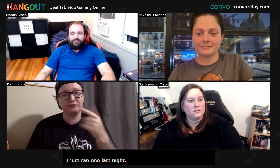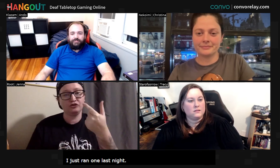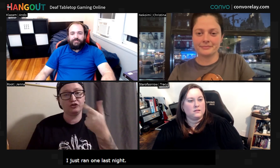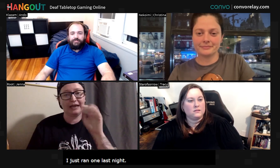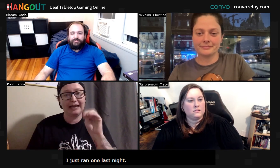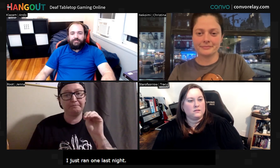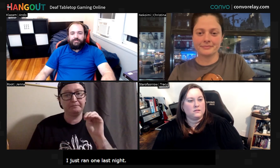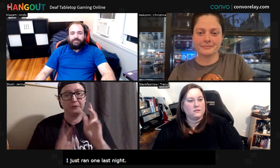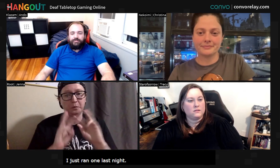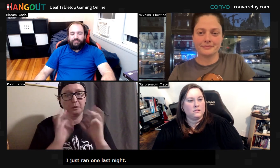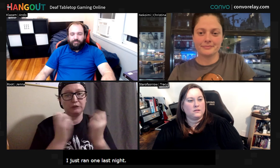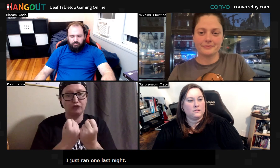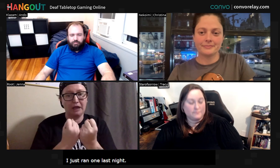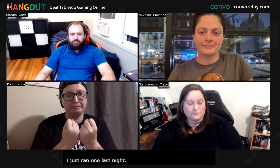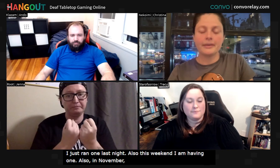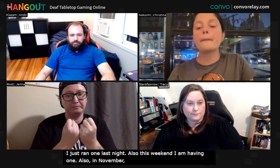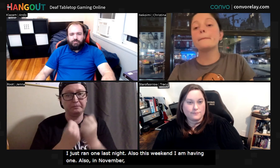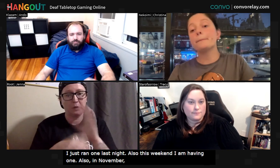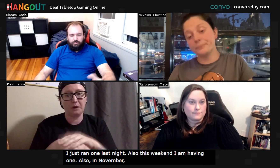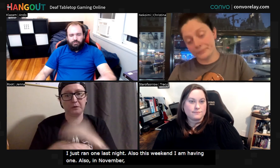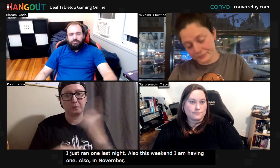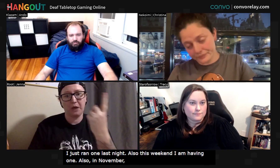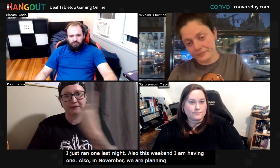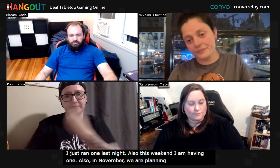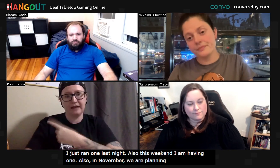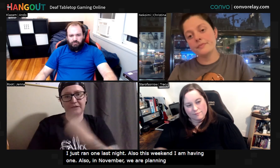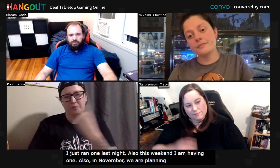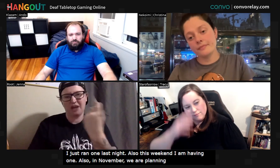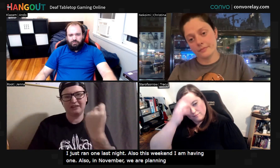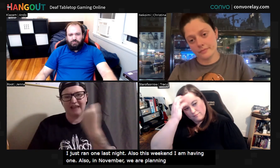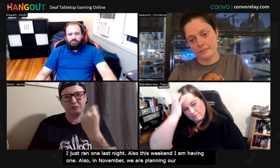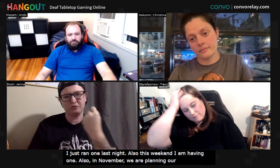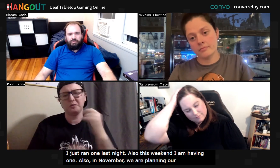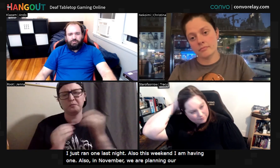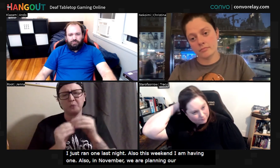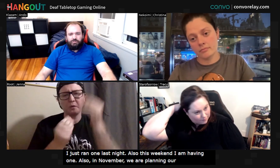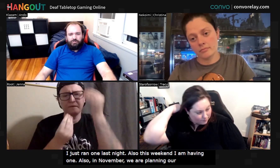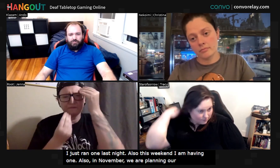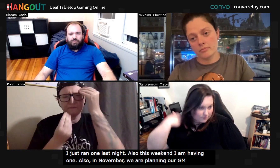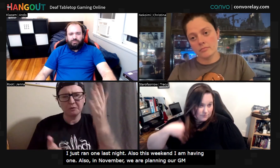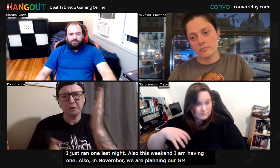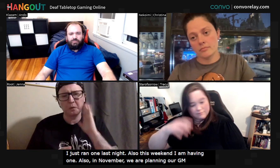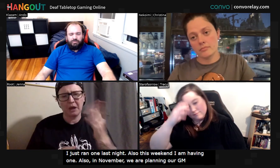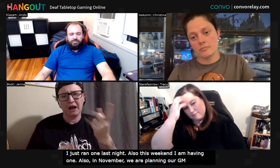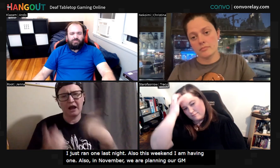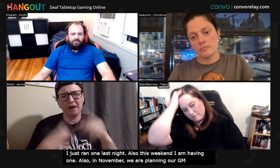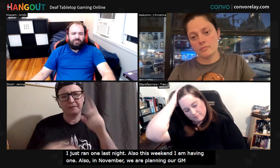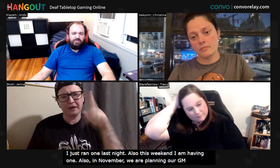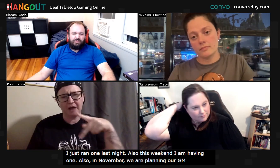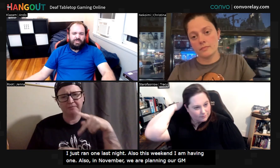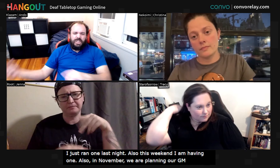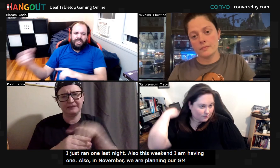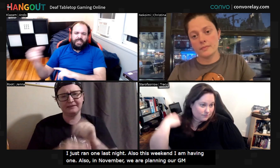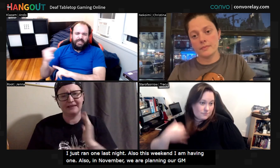we're planning a GM workshop on a day on a Saturday. Just more information will be coming